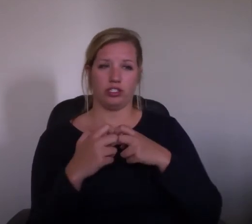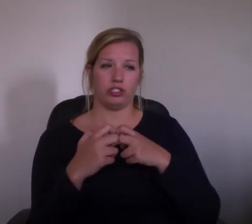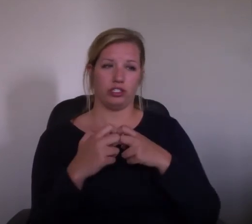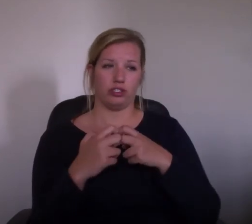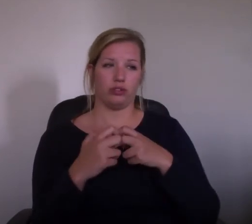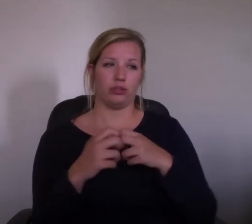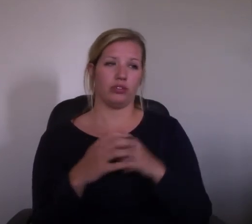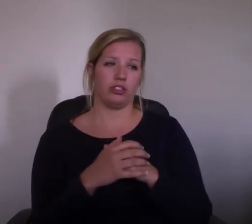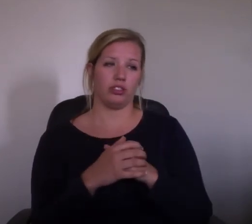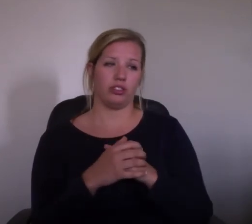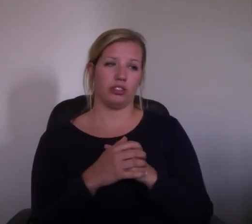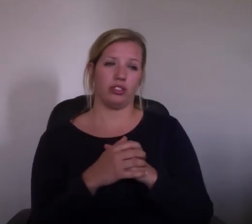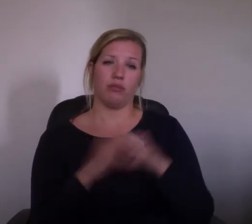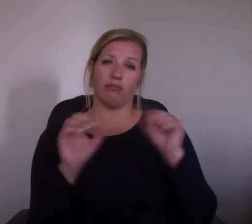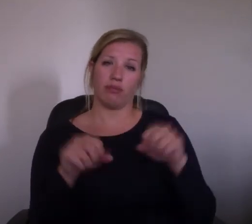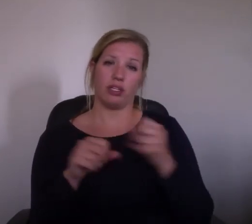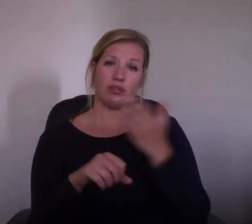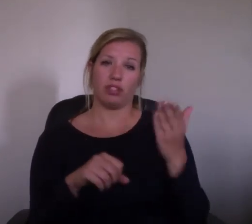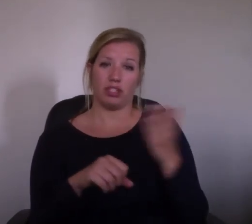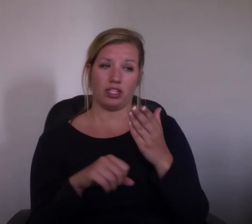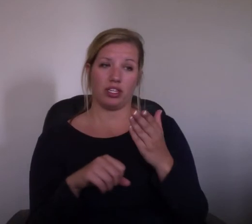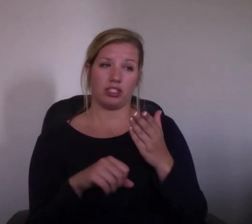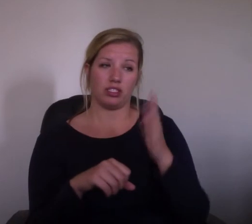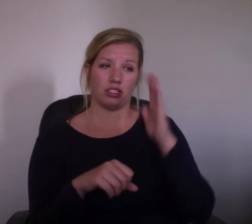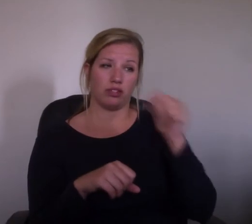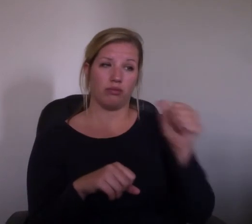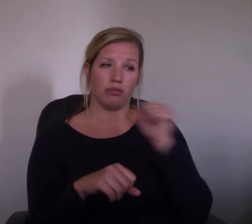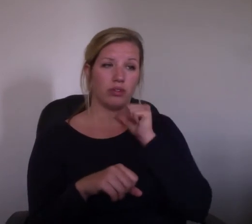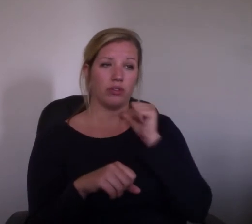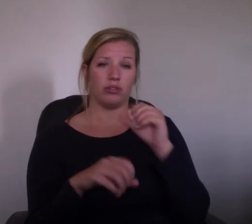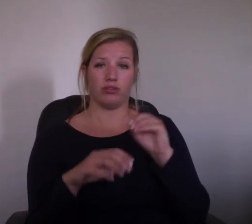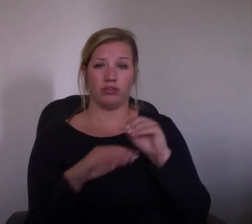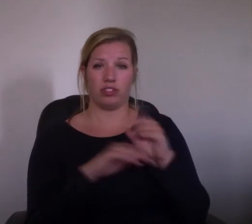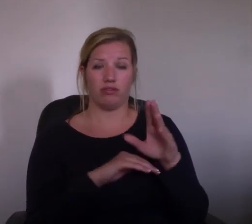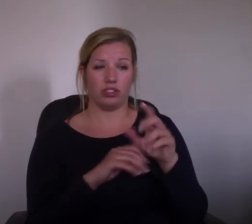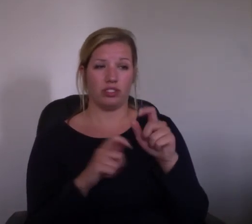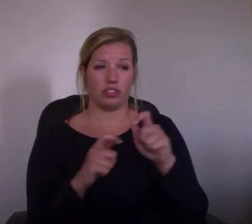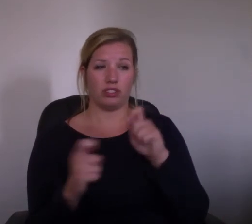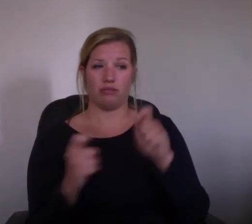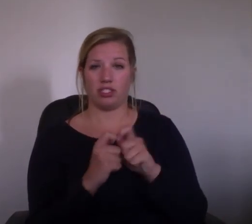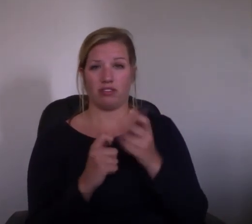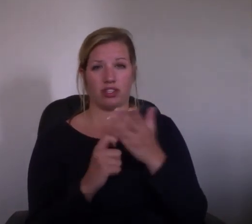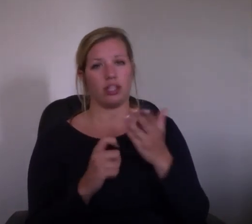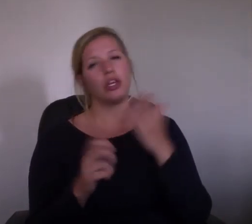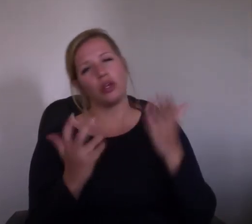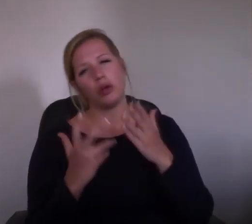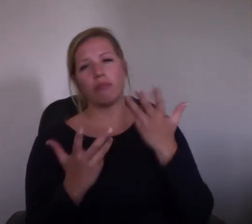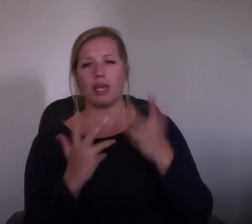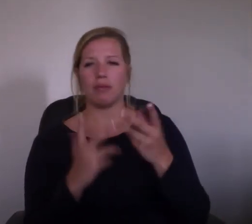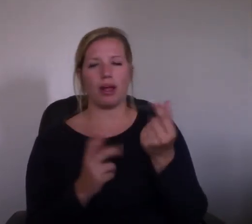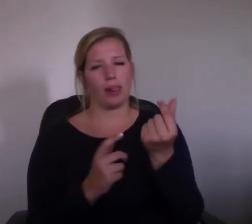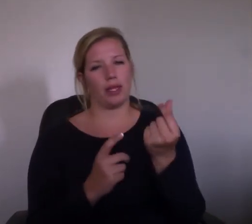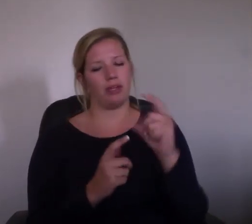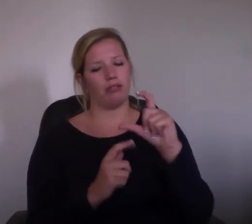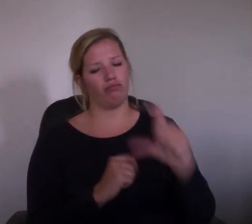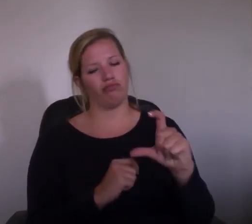for events that may cause a significant inconvenience, such as a couple inches of snow. And if caution is not exercised, it could